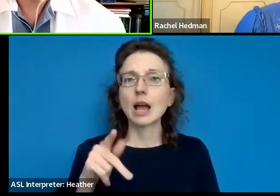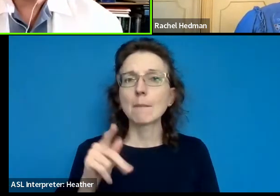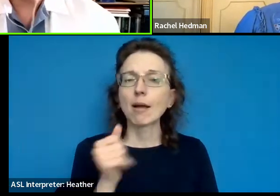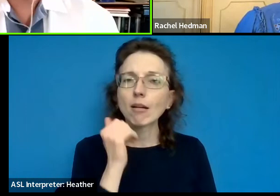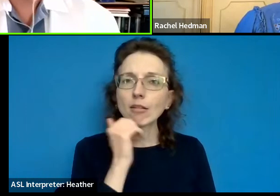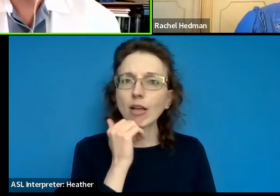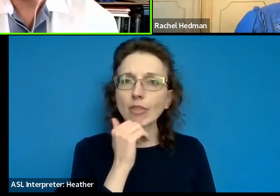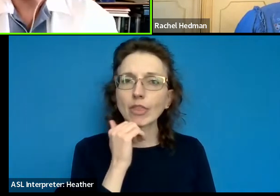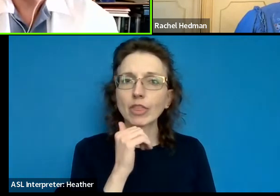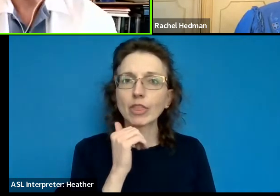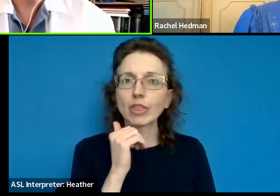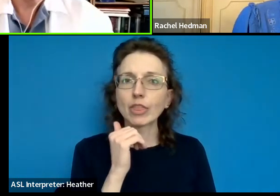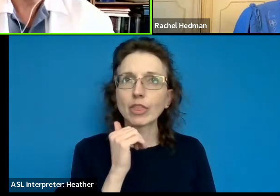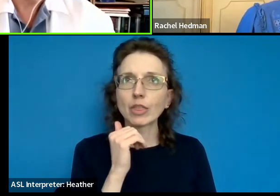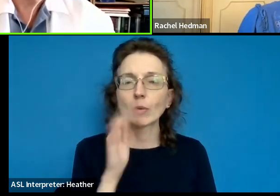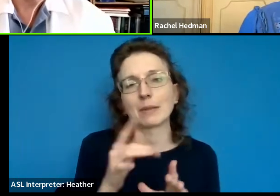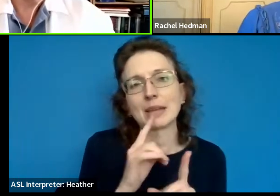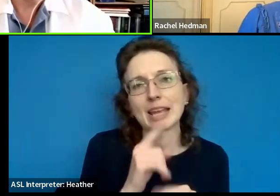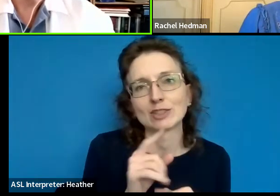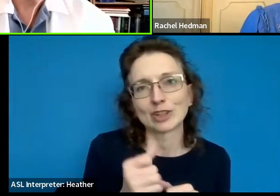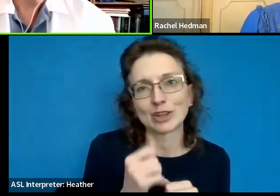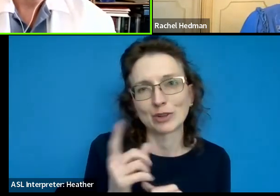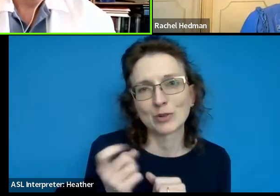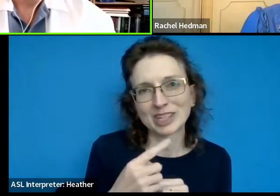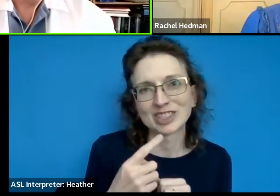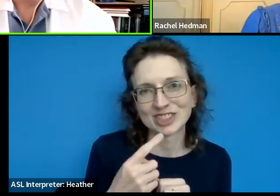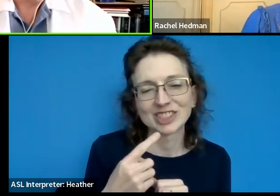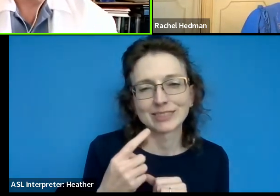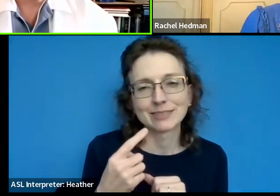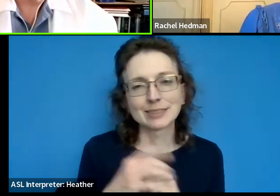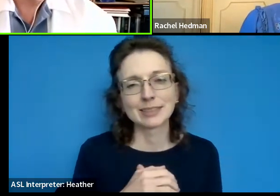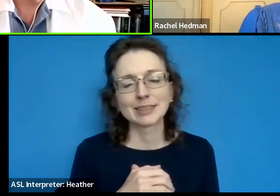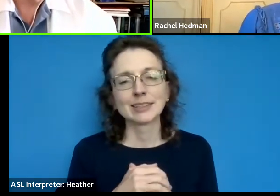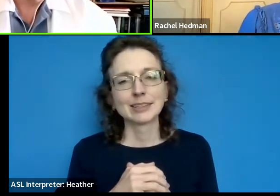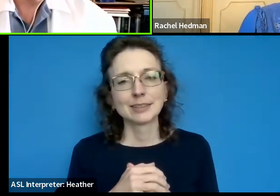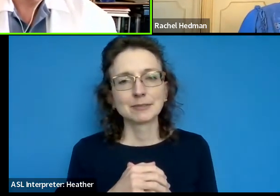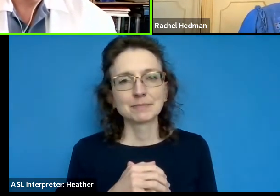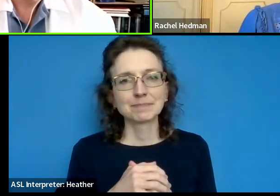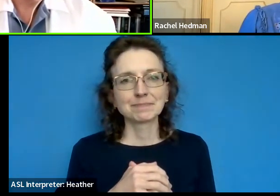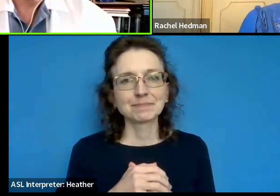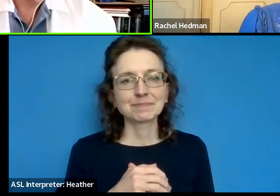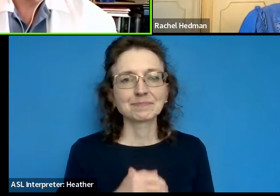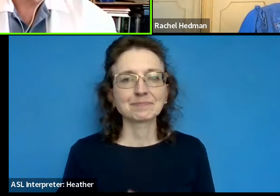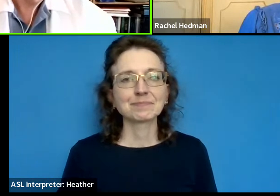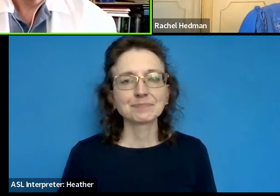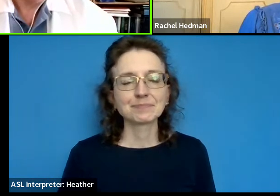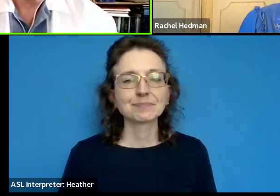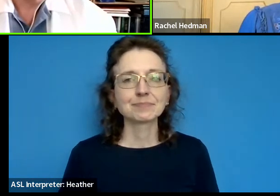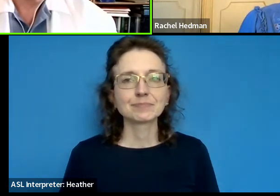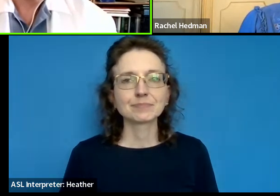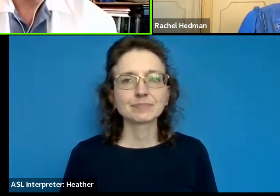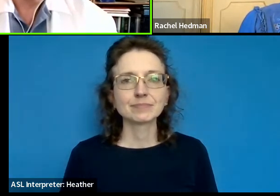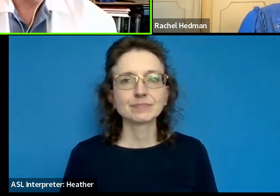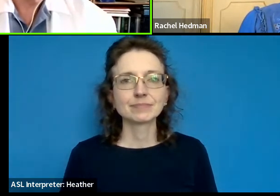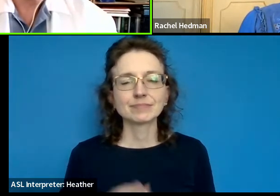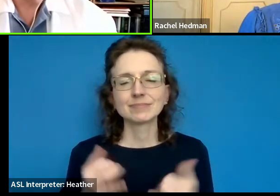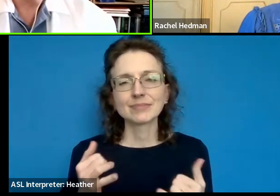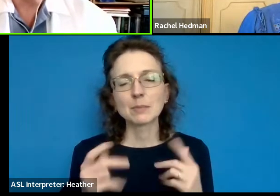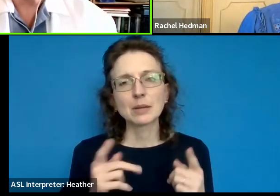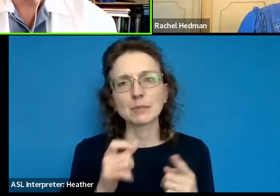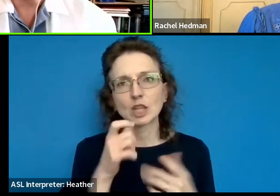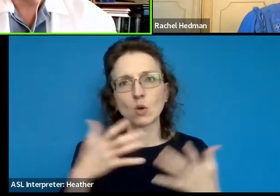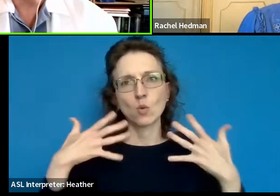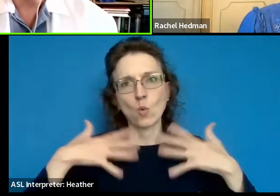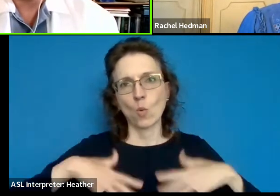I guess this answers your other question that you asked before, because now people do not wear tapa, but